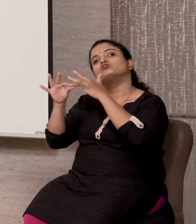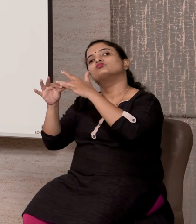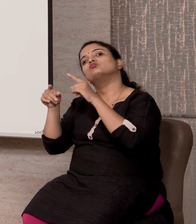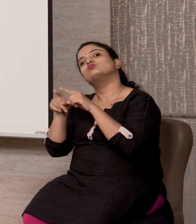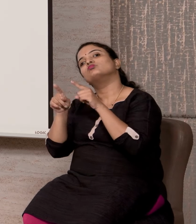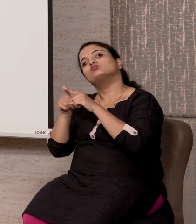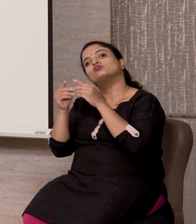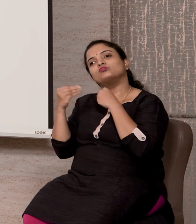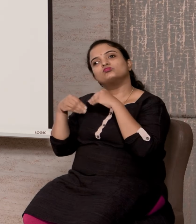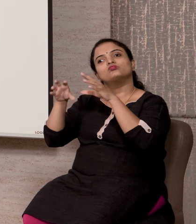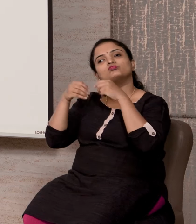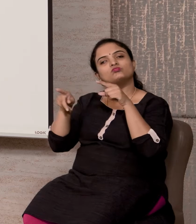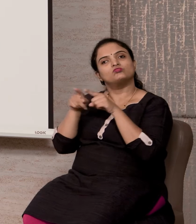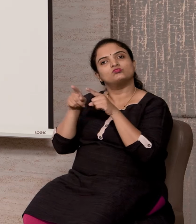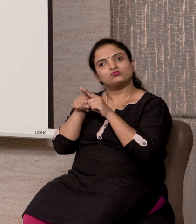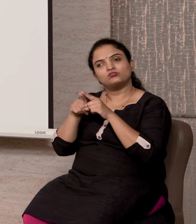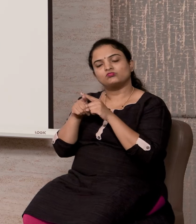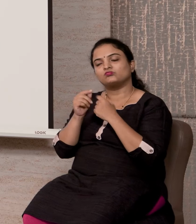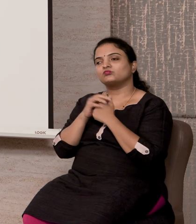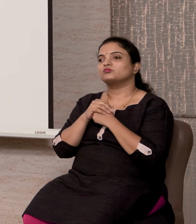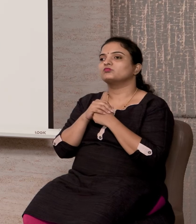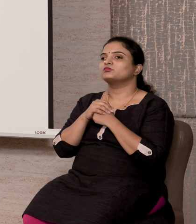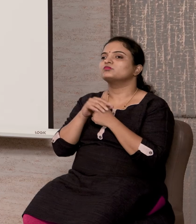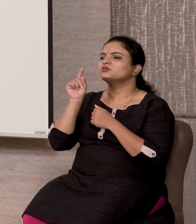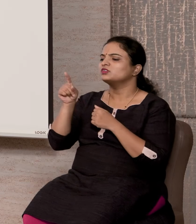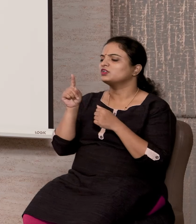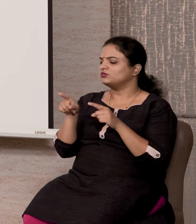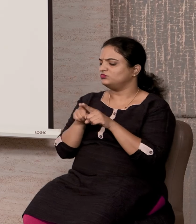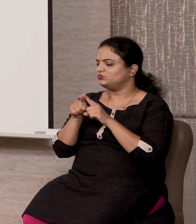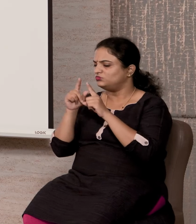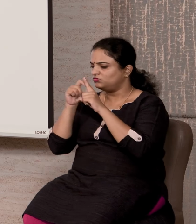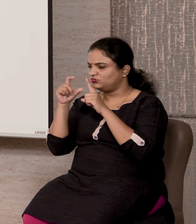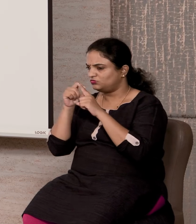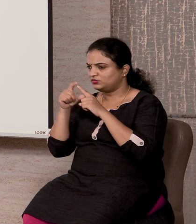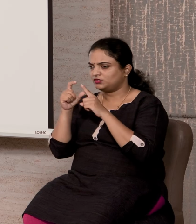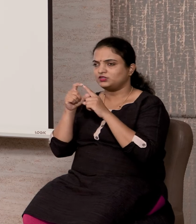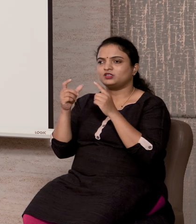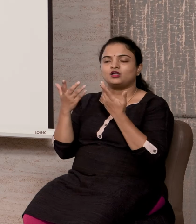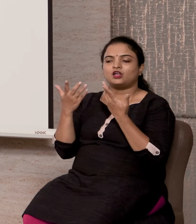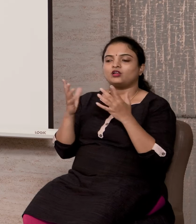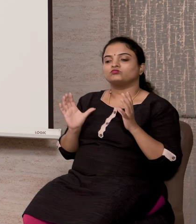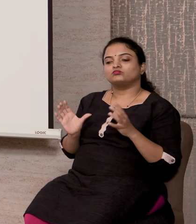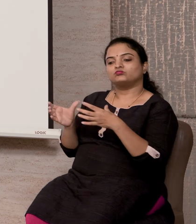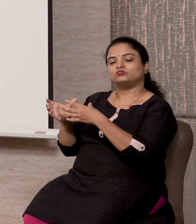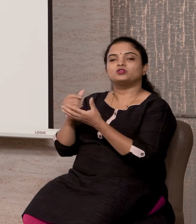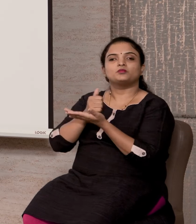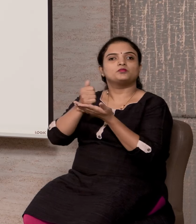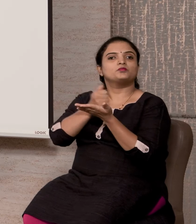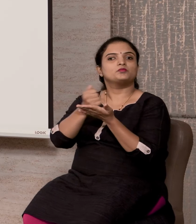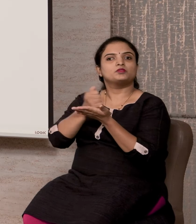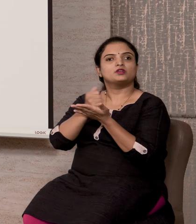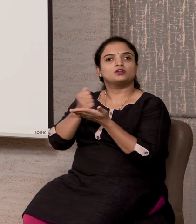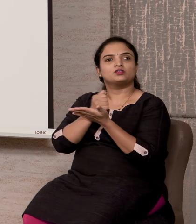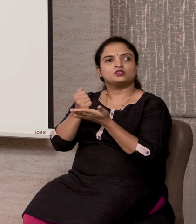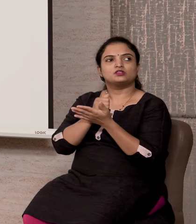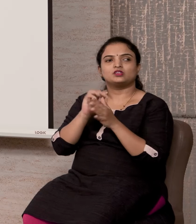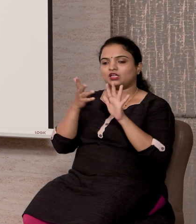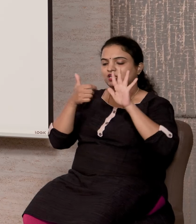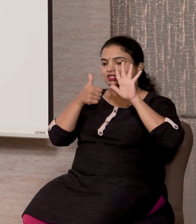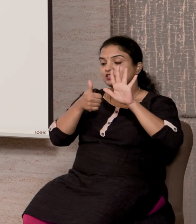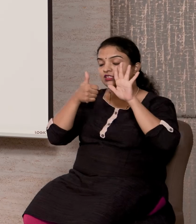maybe a year back or so, maybe Samyukta might know, is we had done something called as communities of practice, right? So we took around 66